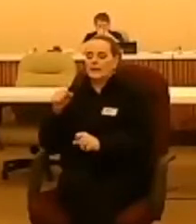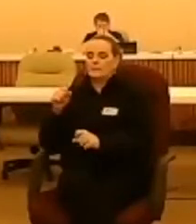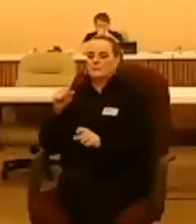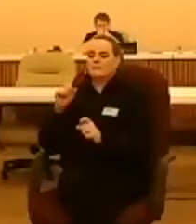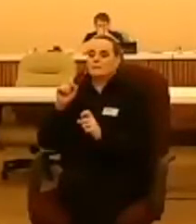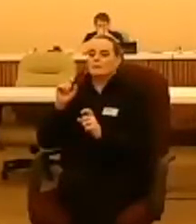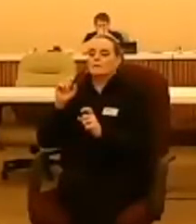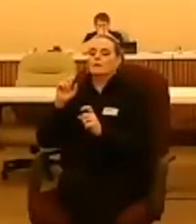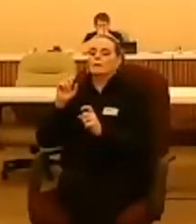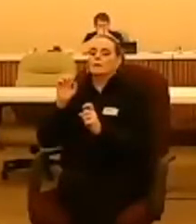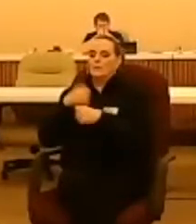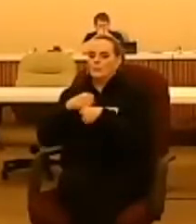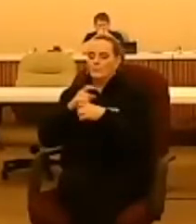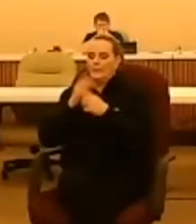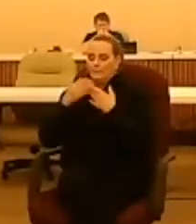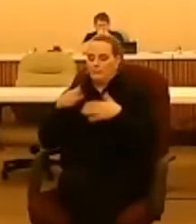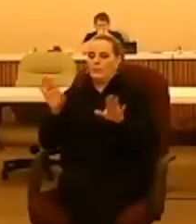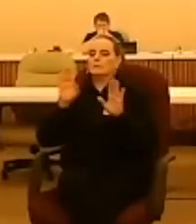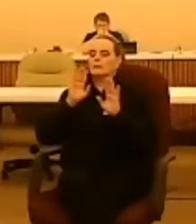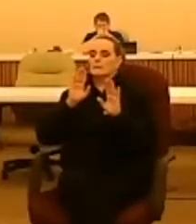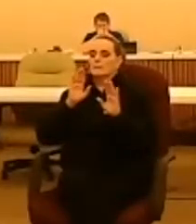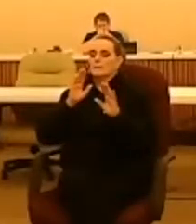to make public the advisory opinion.